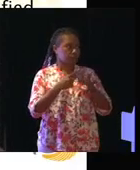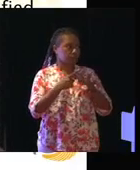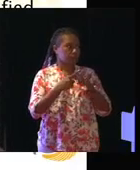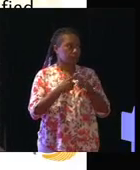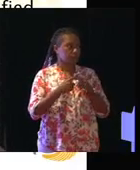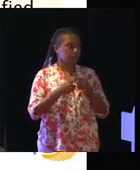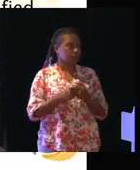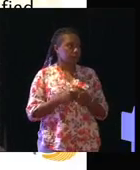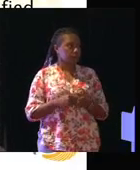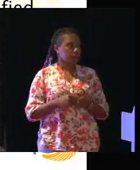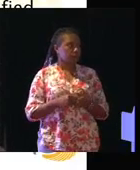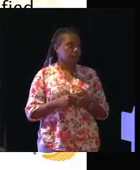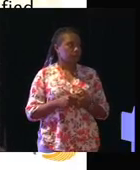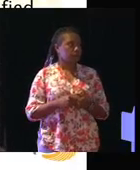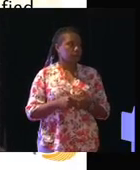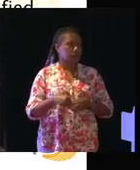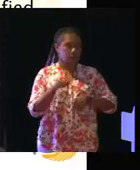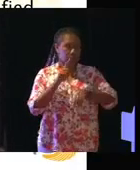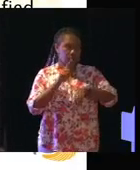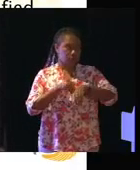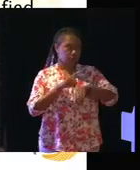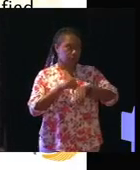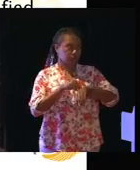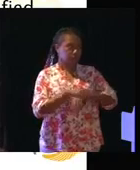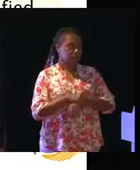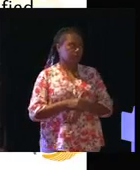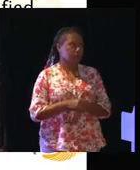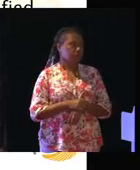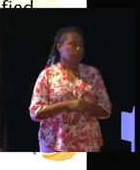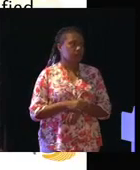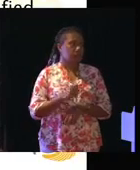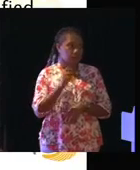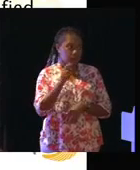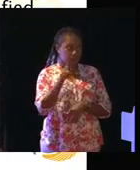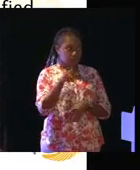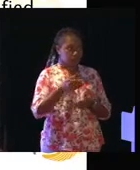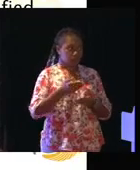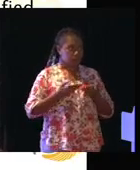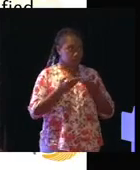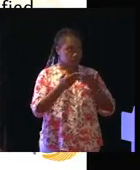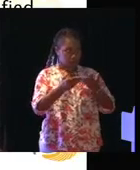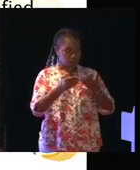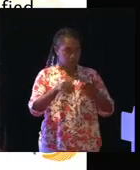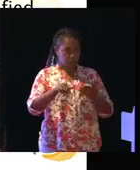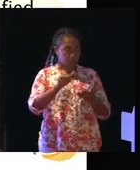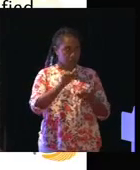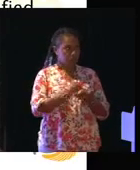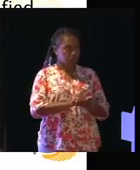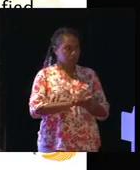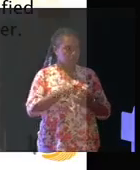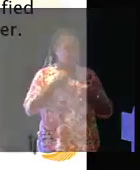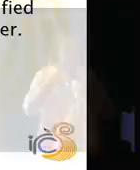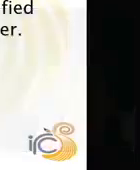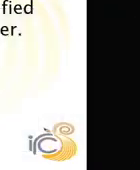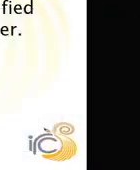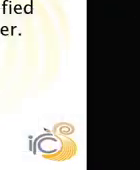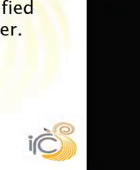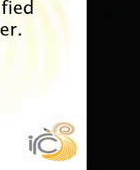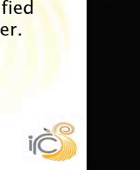us the correct information, the payment requirement, we will receive your payment on a timely